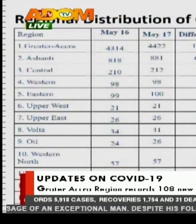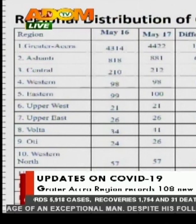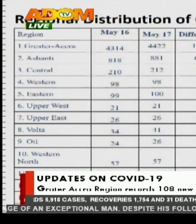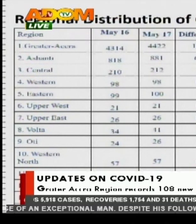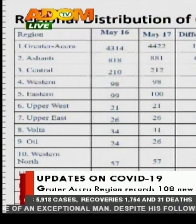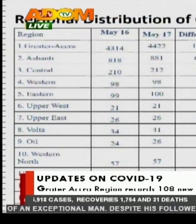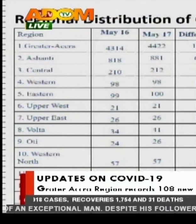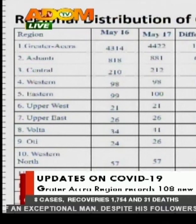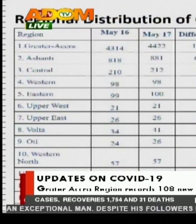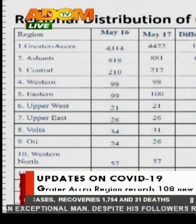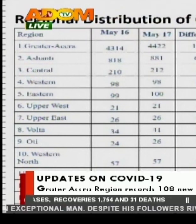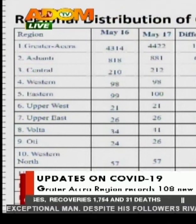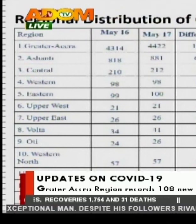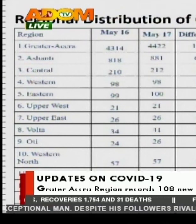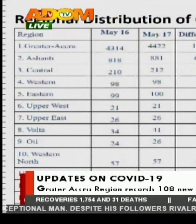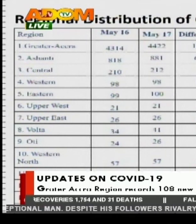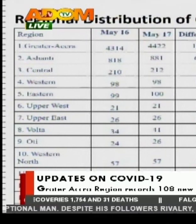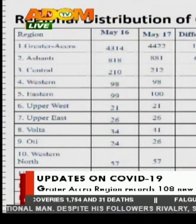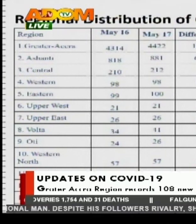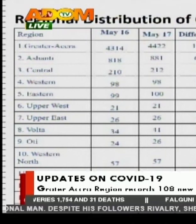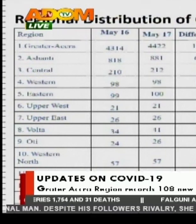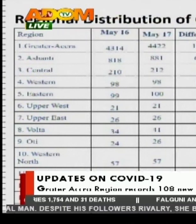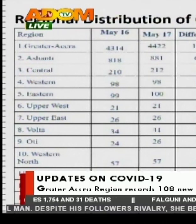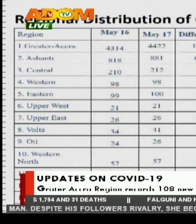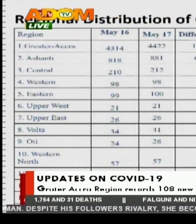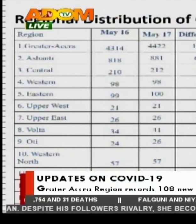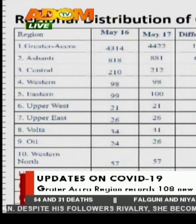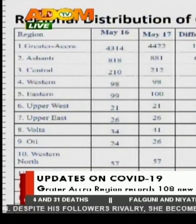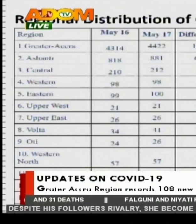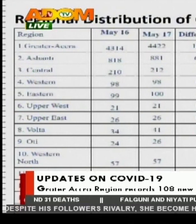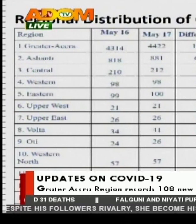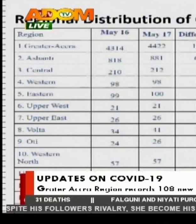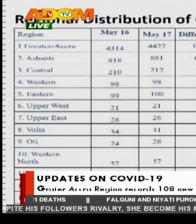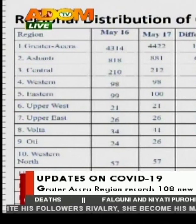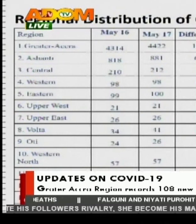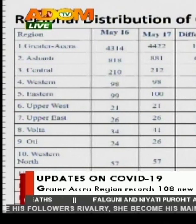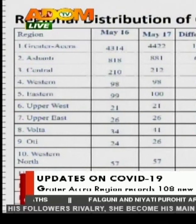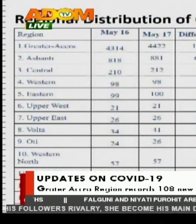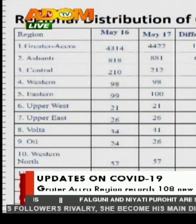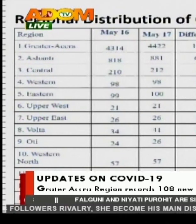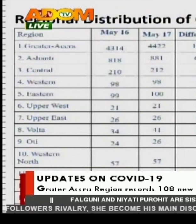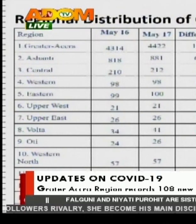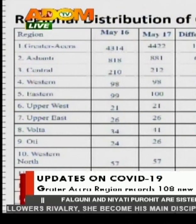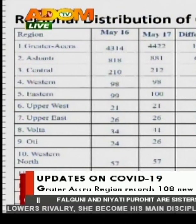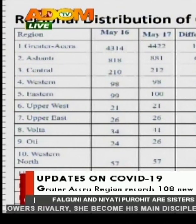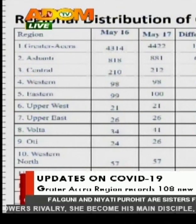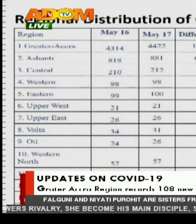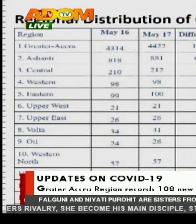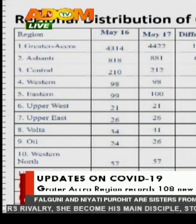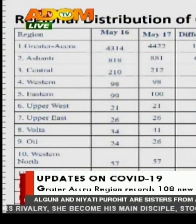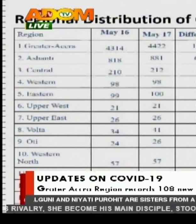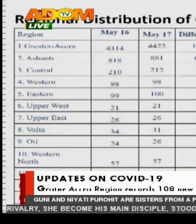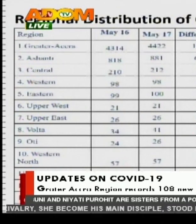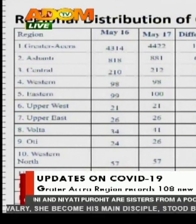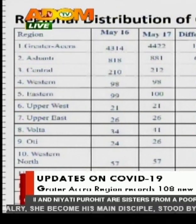will show you how the distribution of our cases among